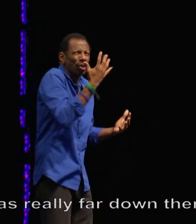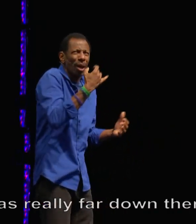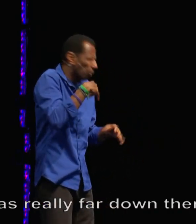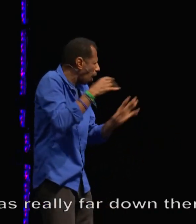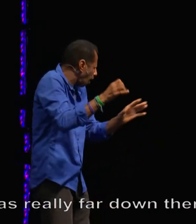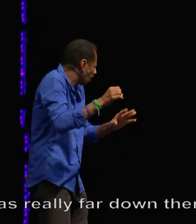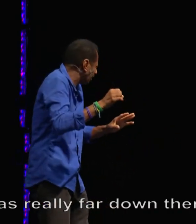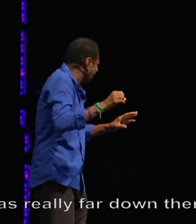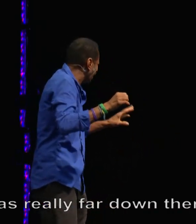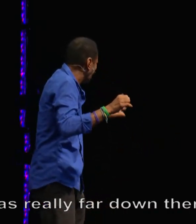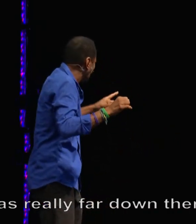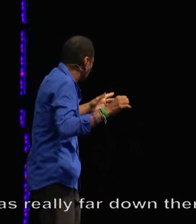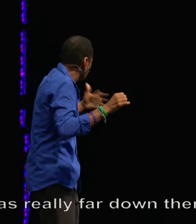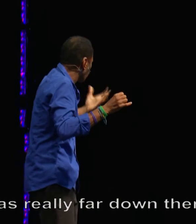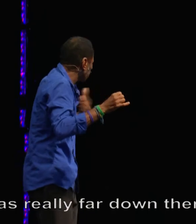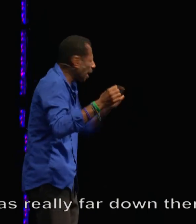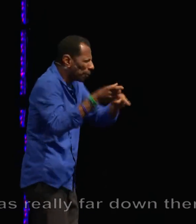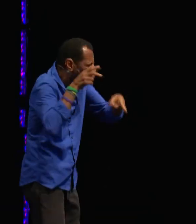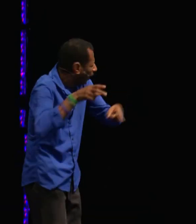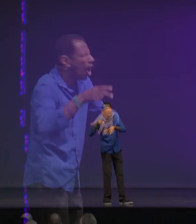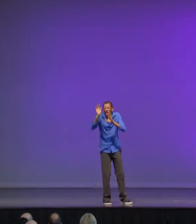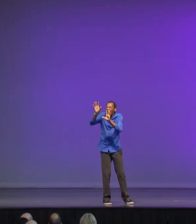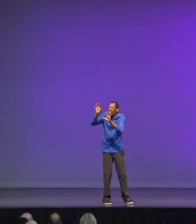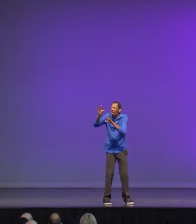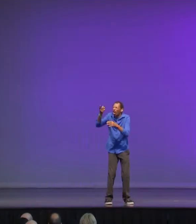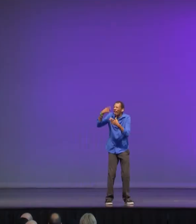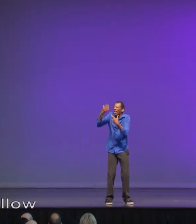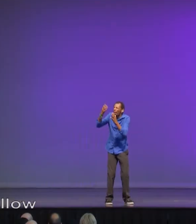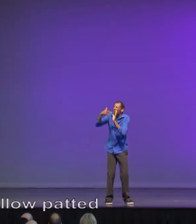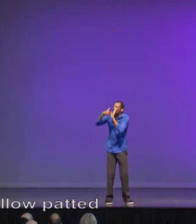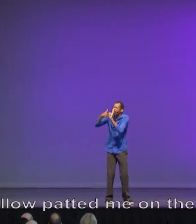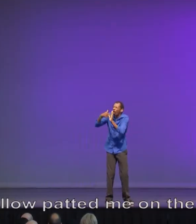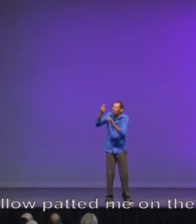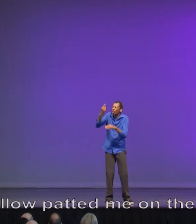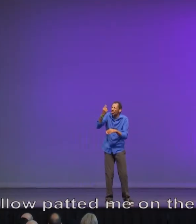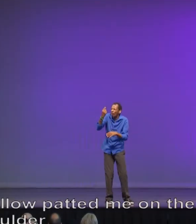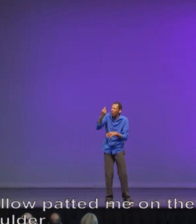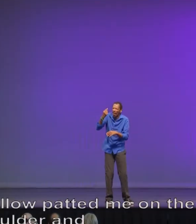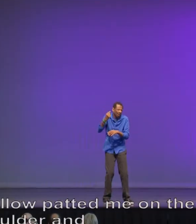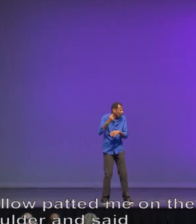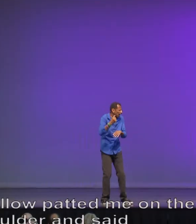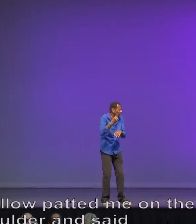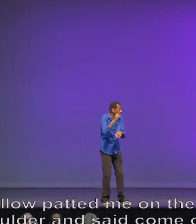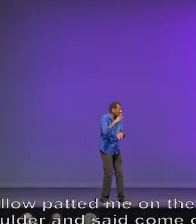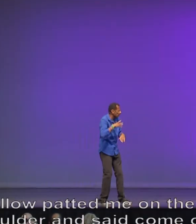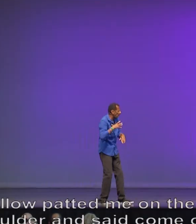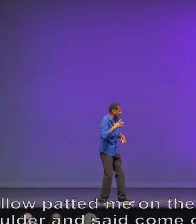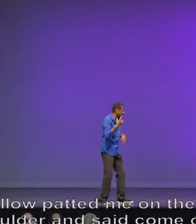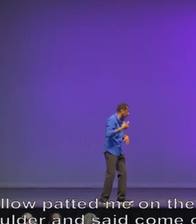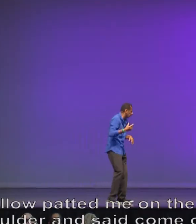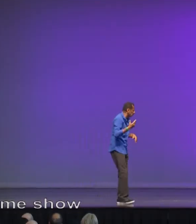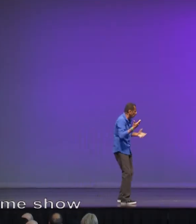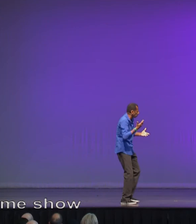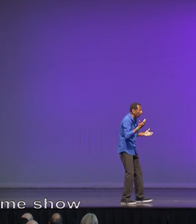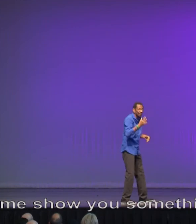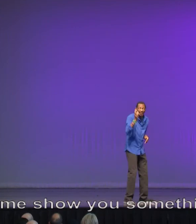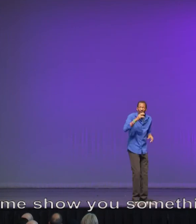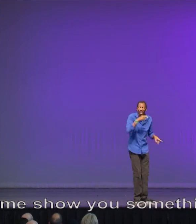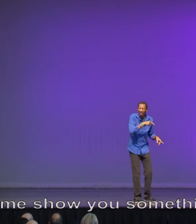said, hey, come on. One minute, I'm gonna look at you. No. Let me show you something. Okay, fine. What? Look in